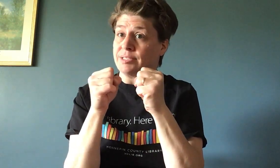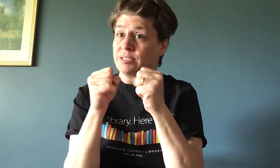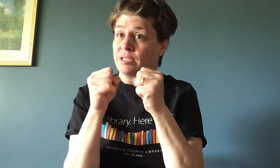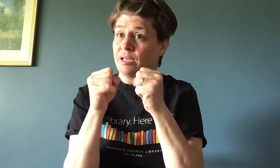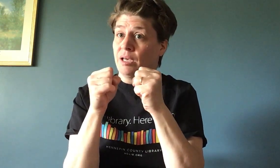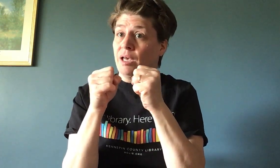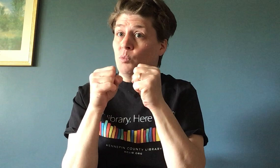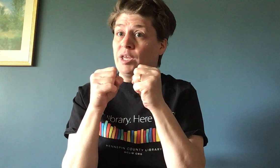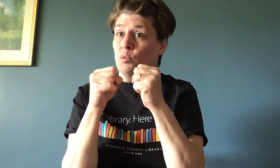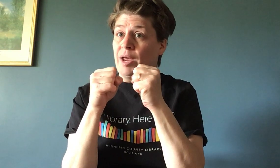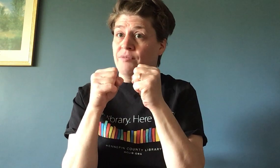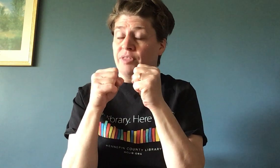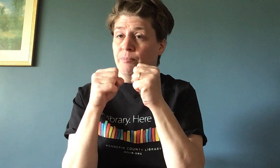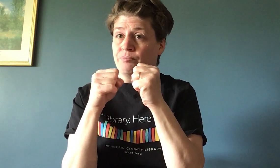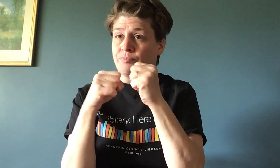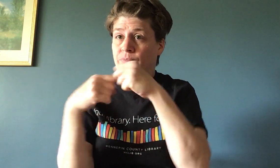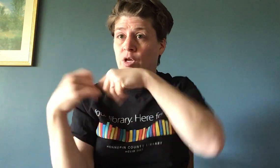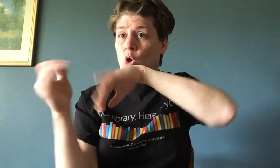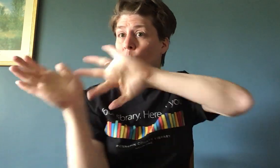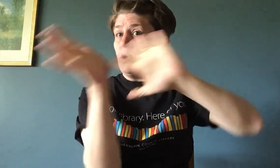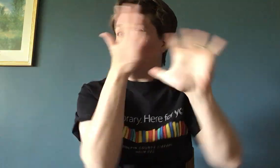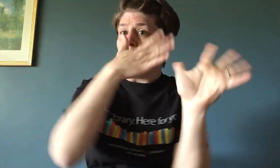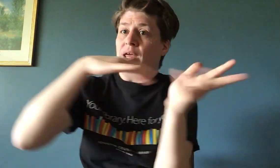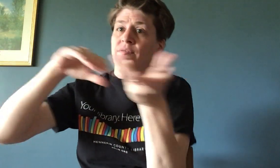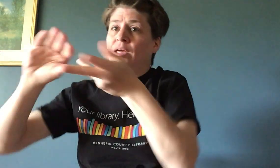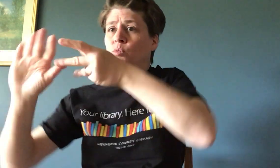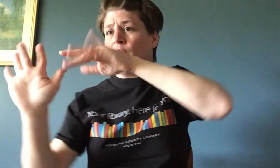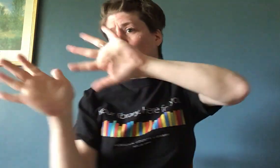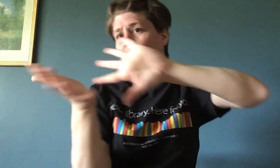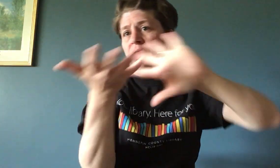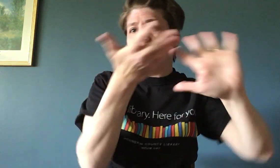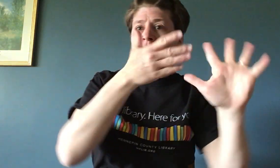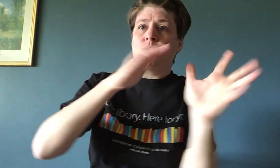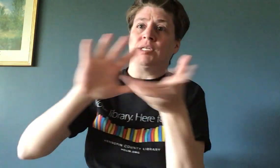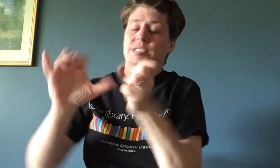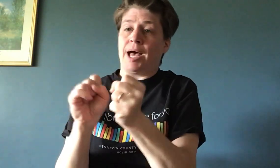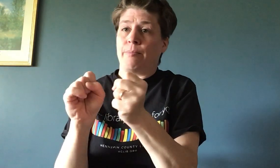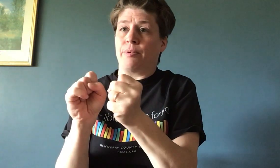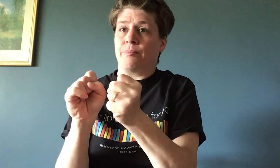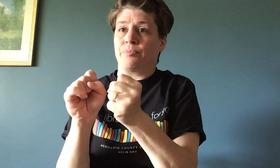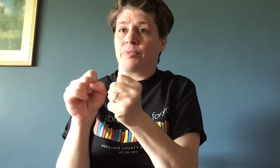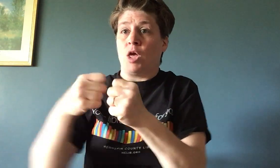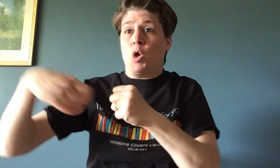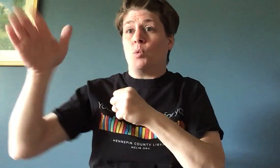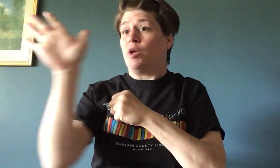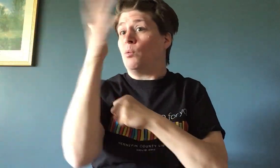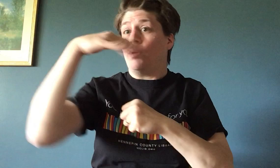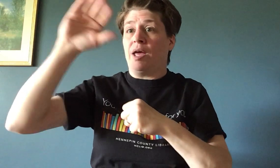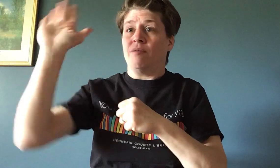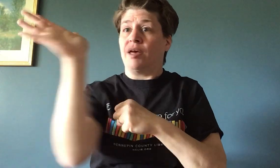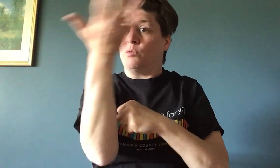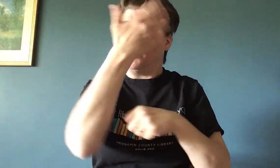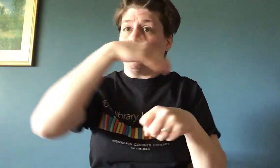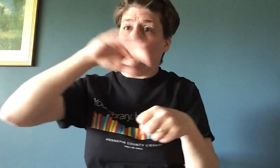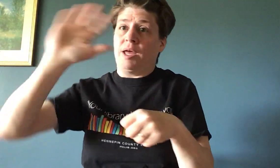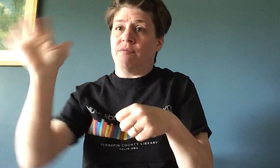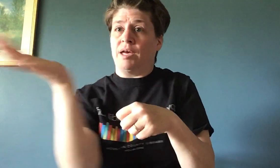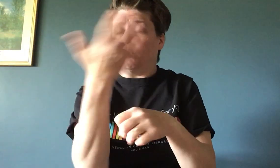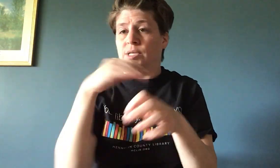nice. We can wave them. We wave and we wave and we stop. We wave and we wave and we